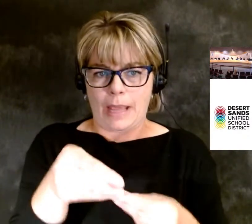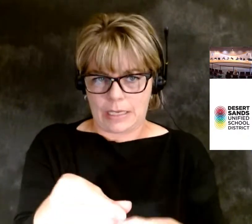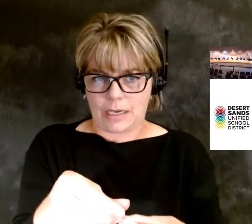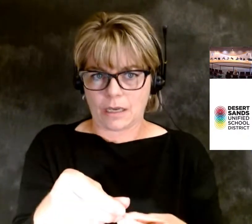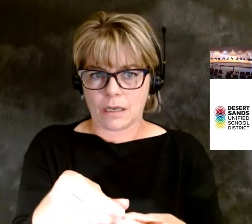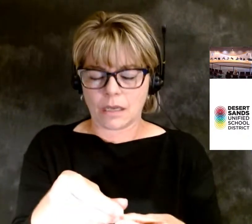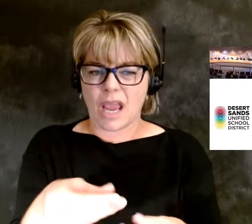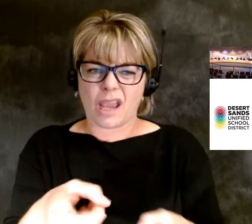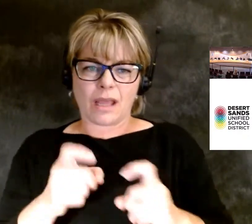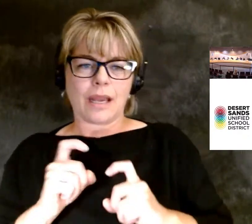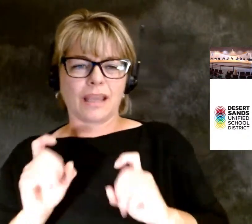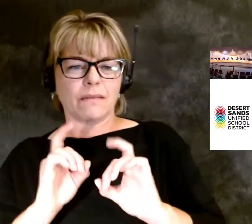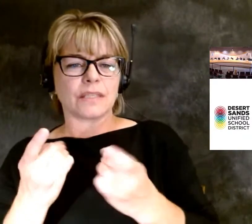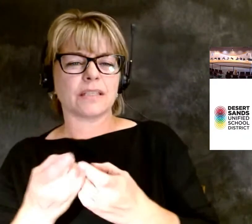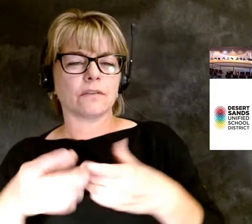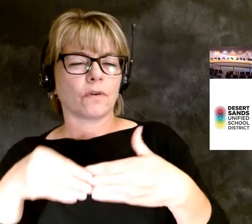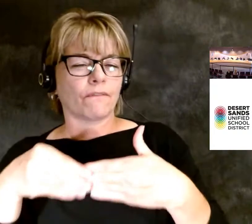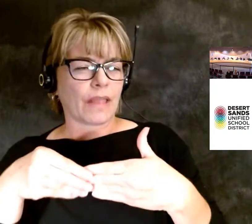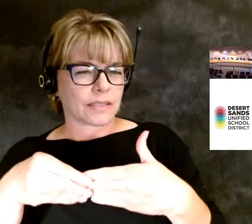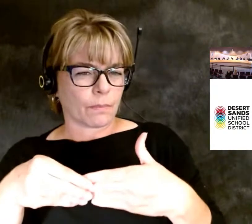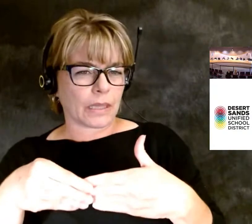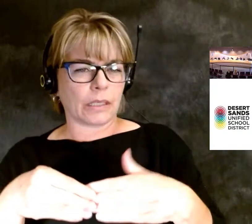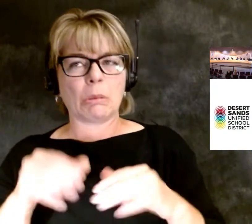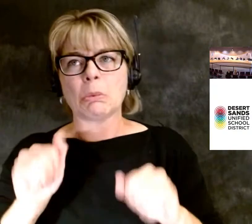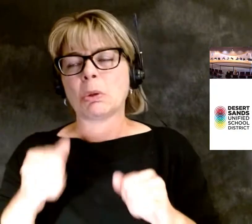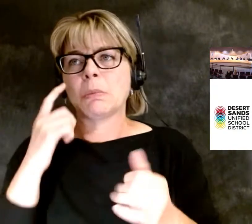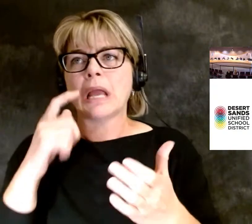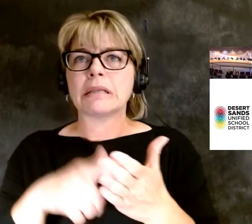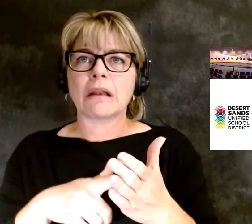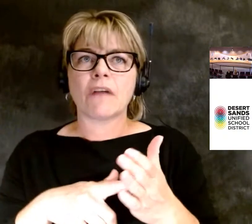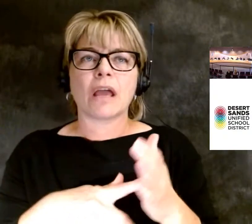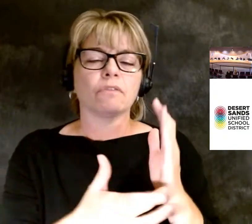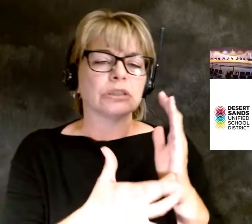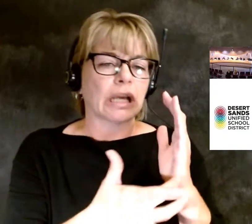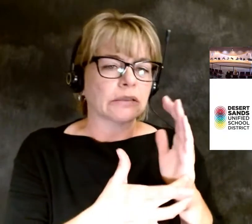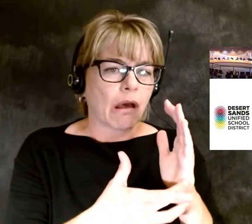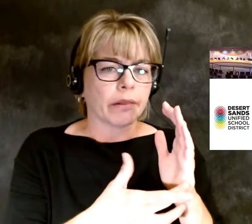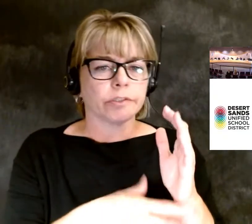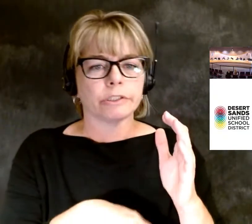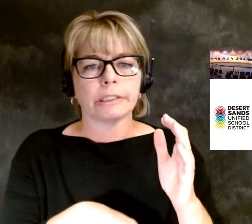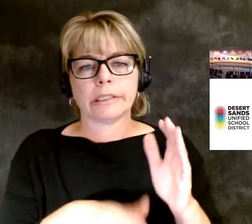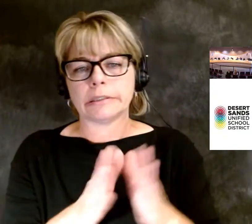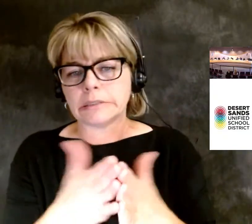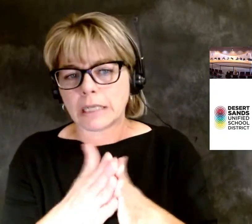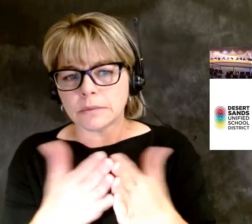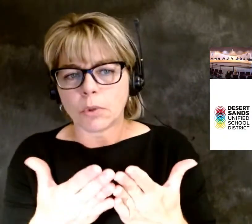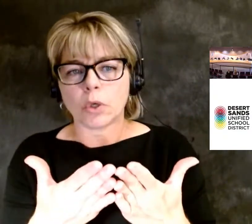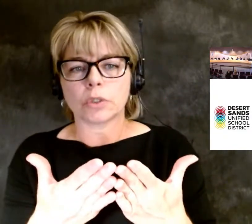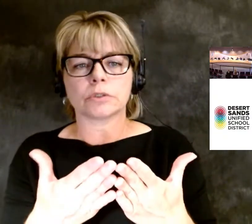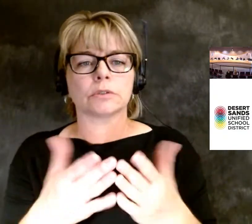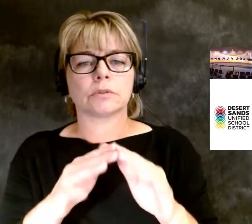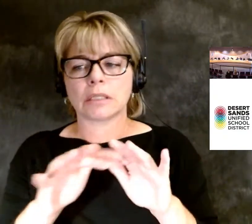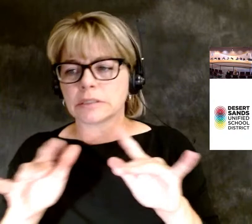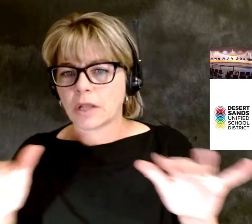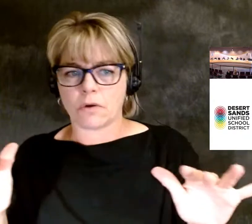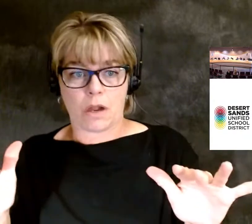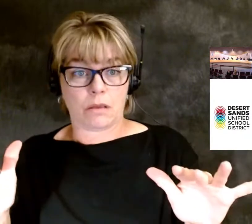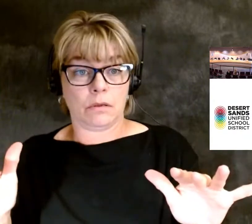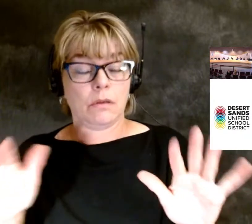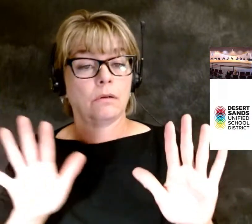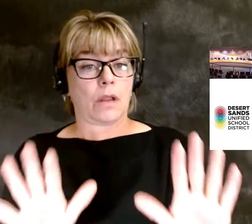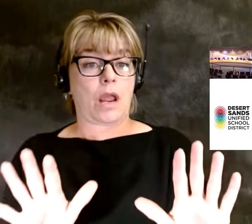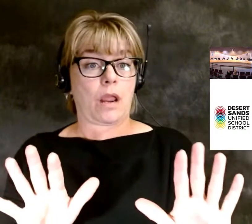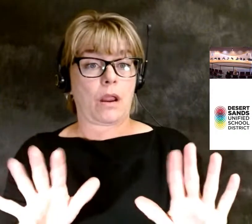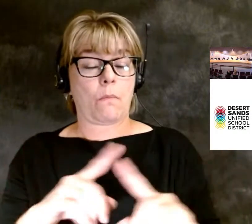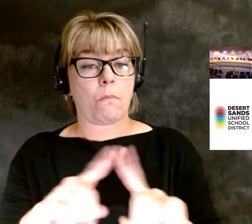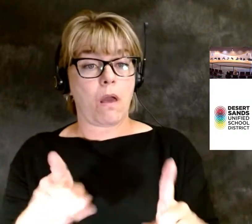identify at that time for all types of things, technology textbooks, universal pre-K, OPEB, just the book at it. But the truth behind